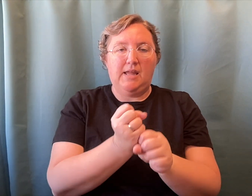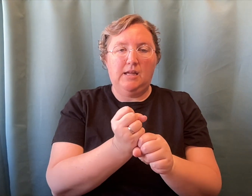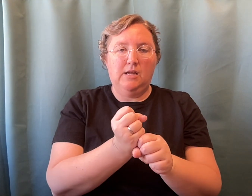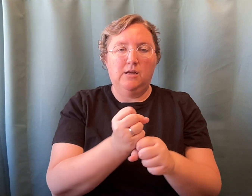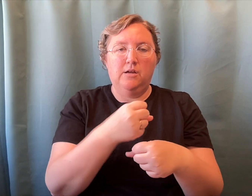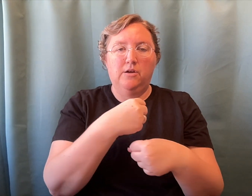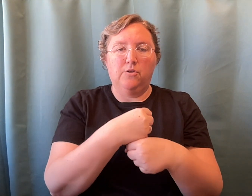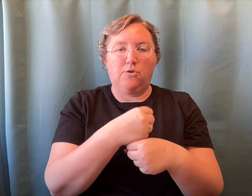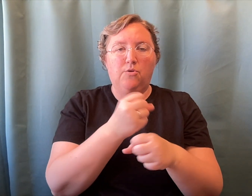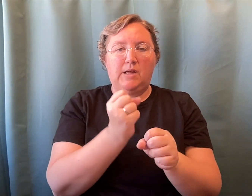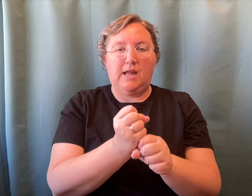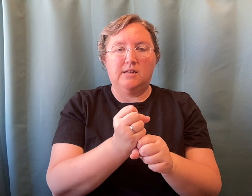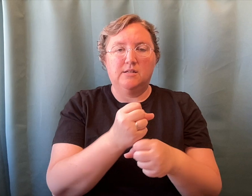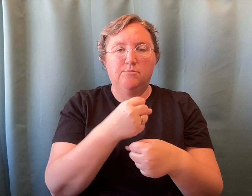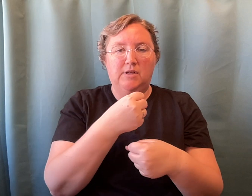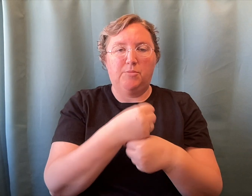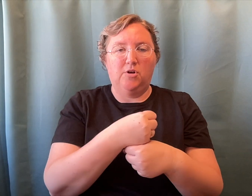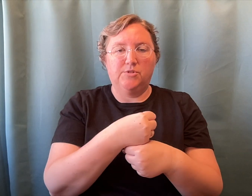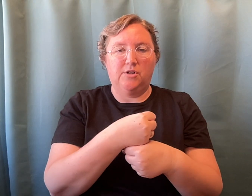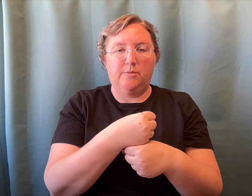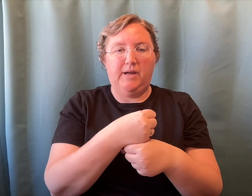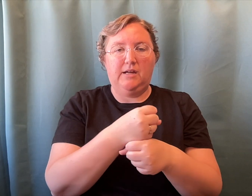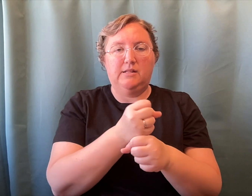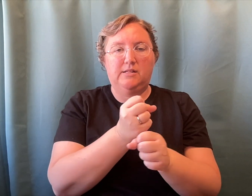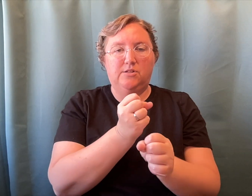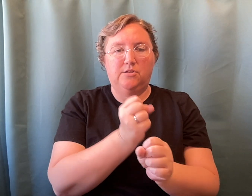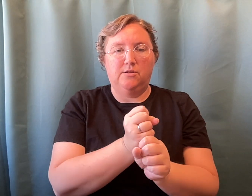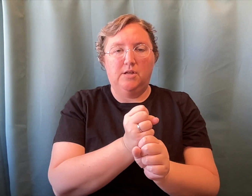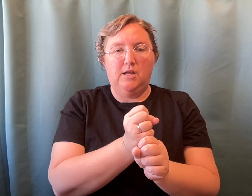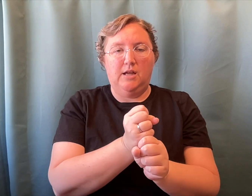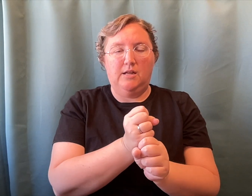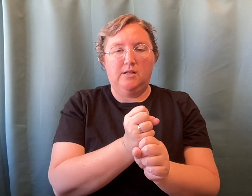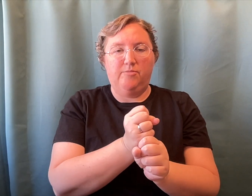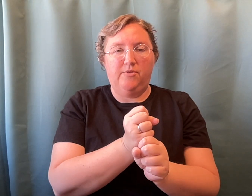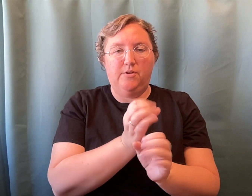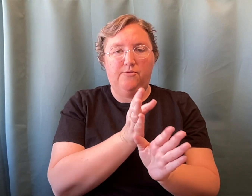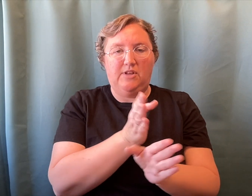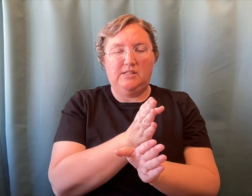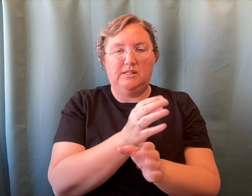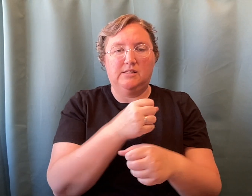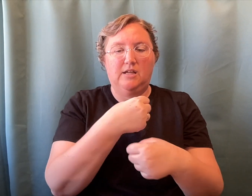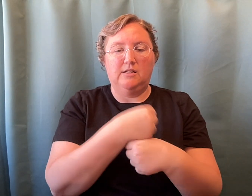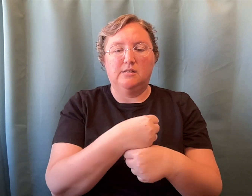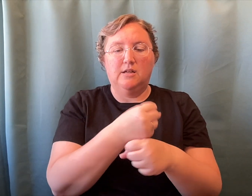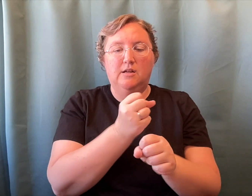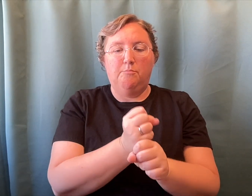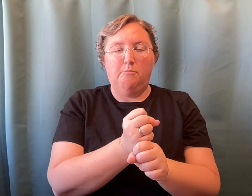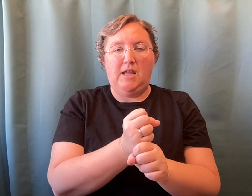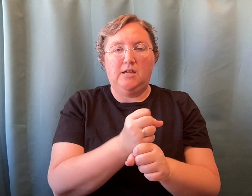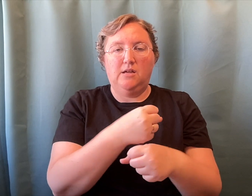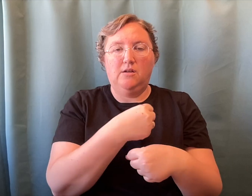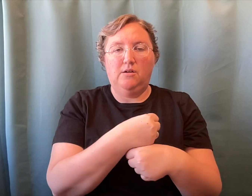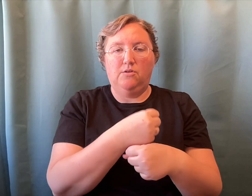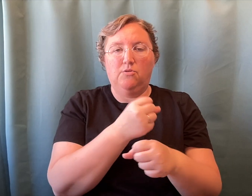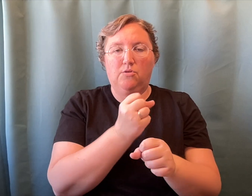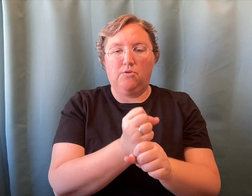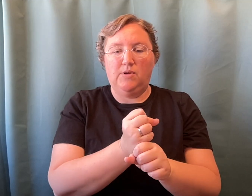Make or create. My palms start out back and they end up facing the sides. Make or